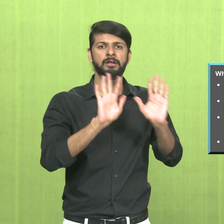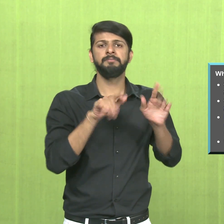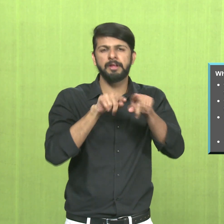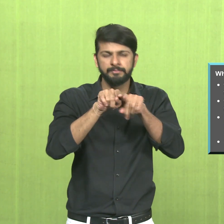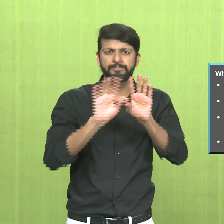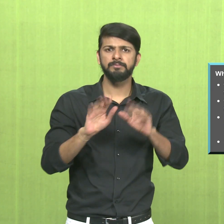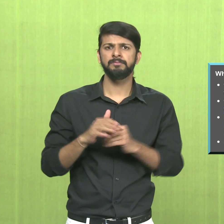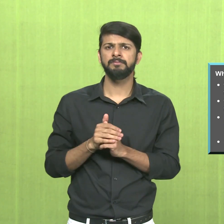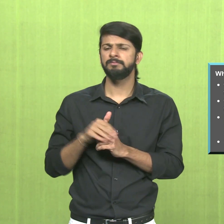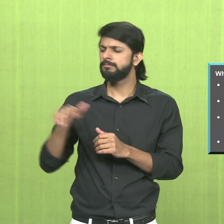Reason being,